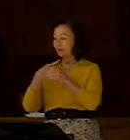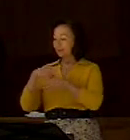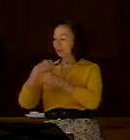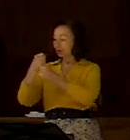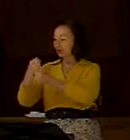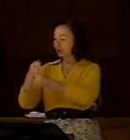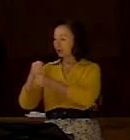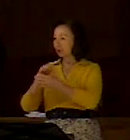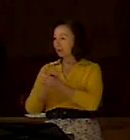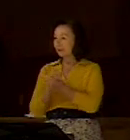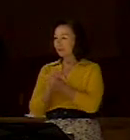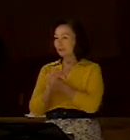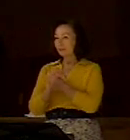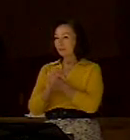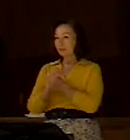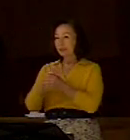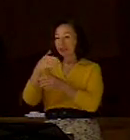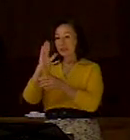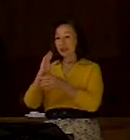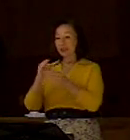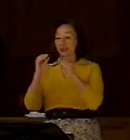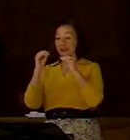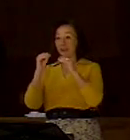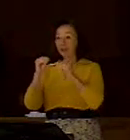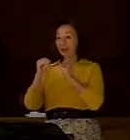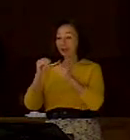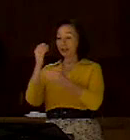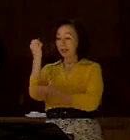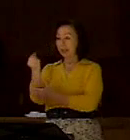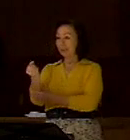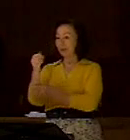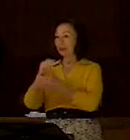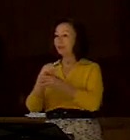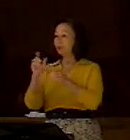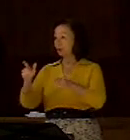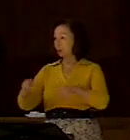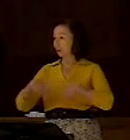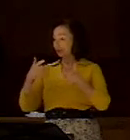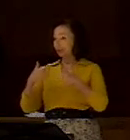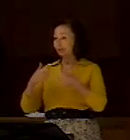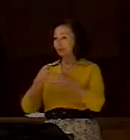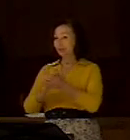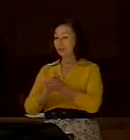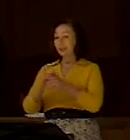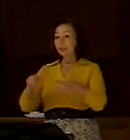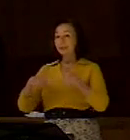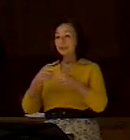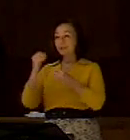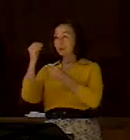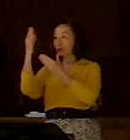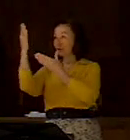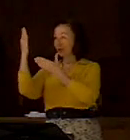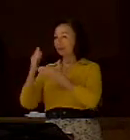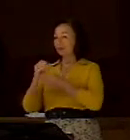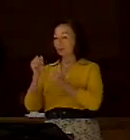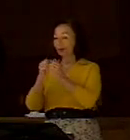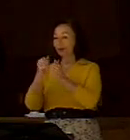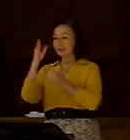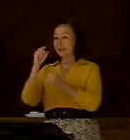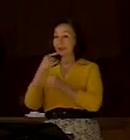trustworthy. God is instructing Abraham to live a life in obedience with God's